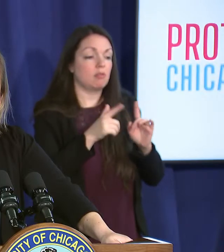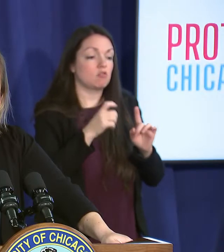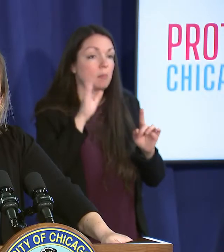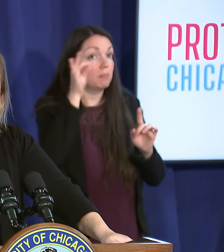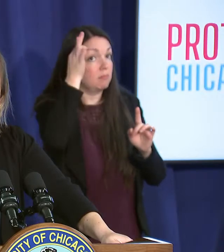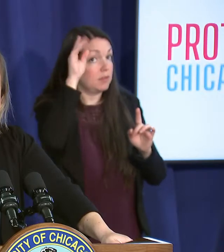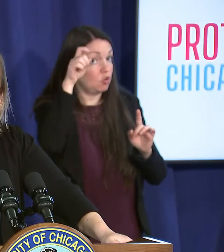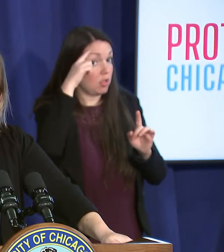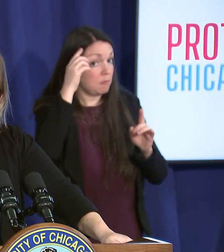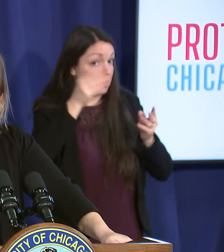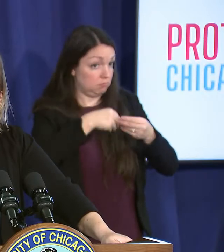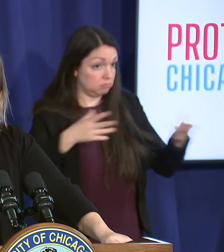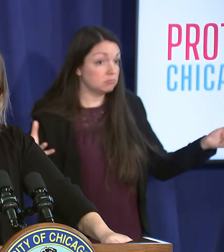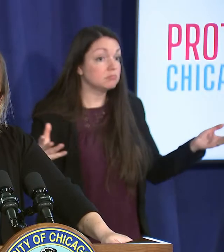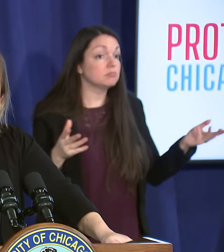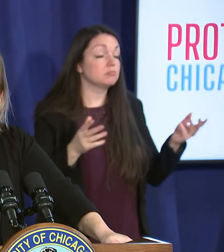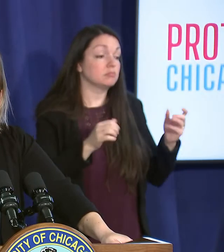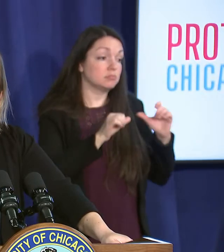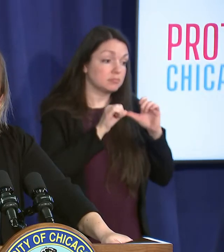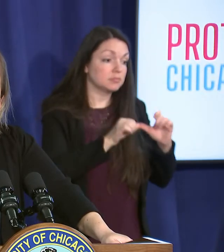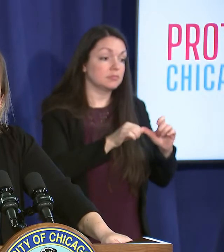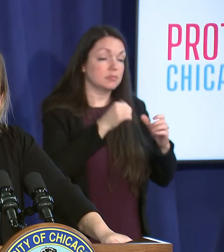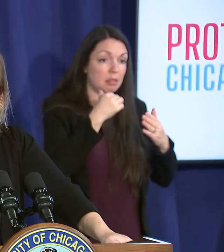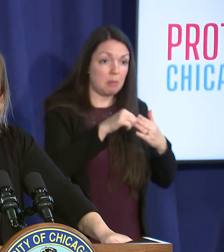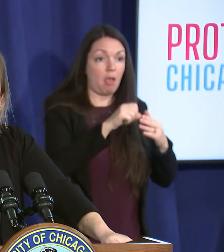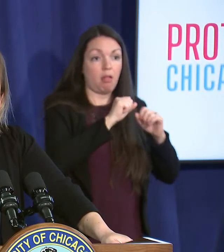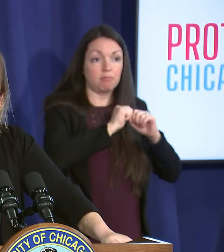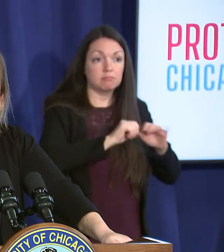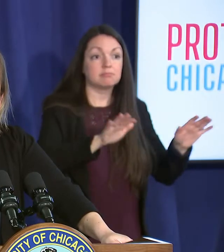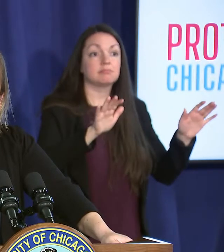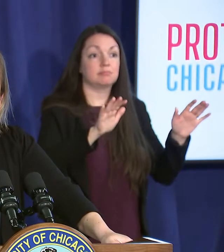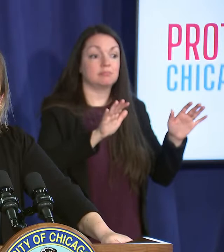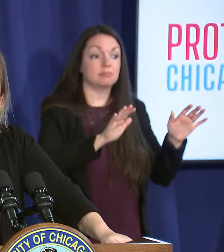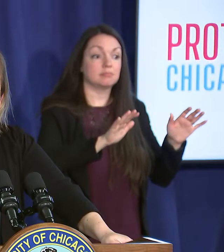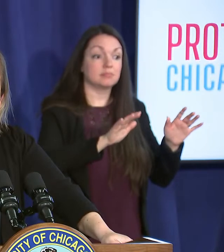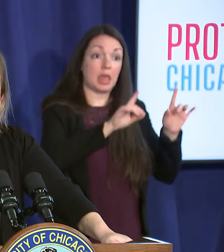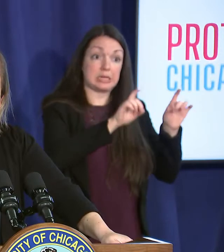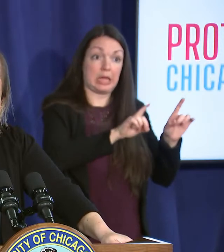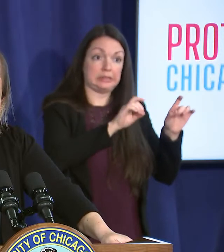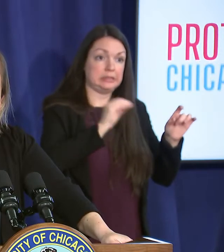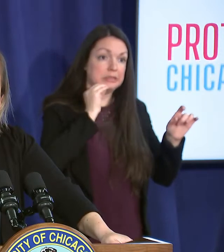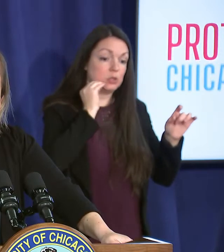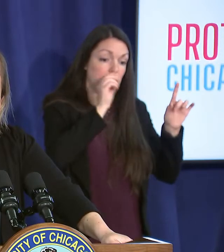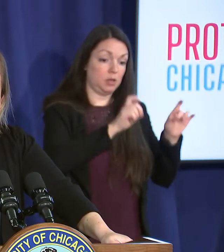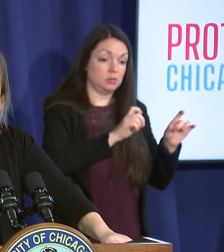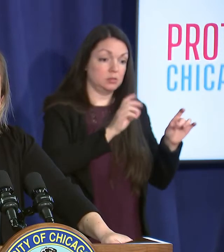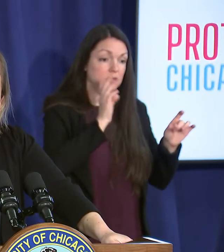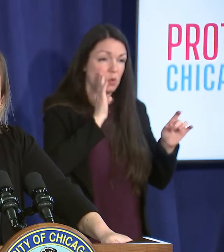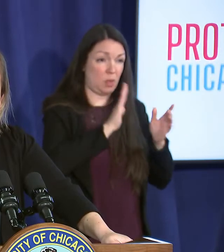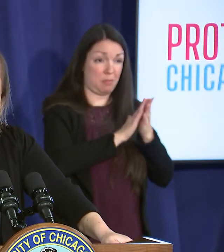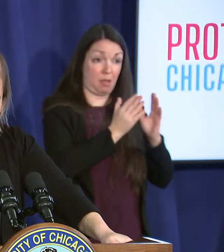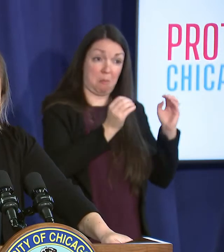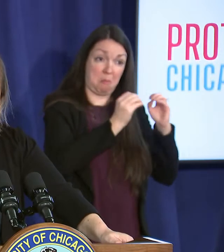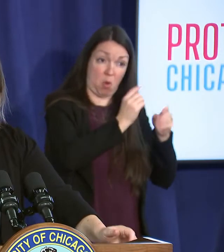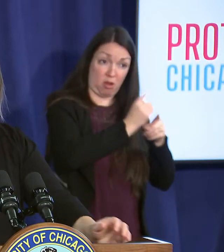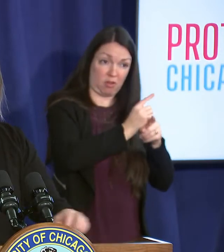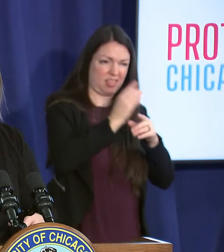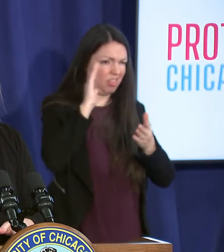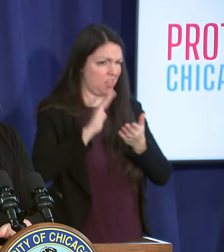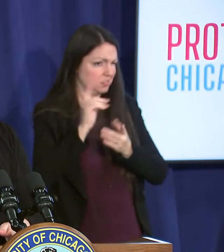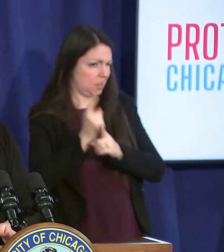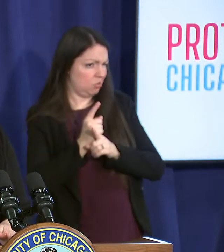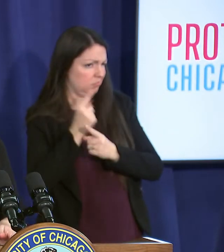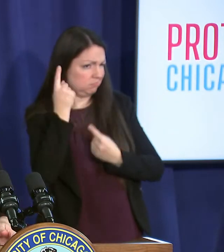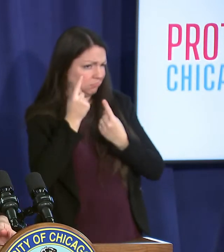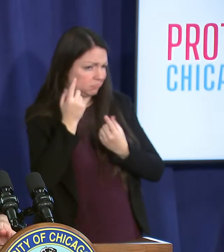federal government en masse through the mail and all the rest of it, what are your thoughts about this, and will testing become more accurate or less accurate going forward?